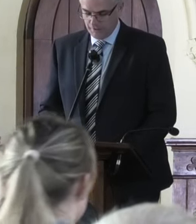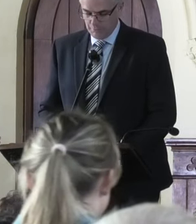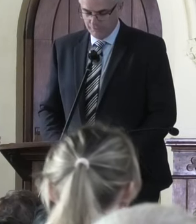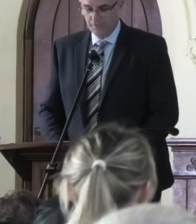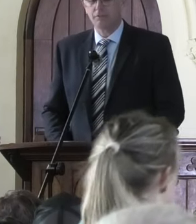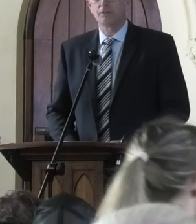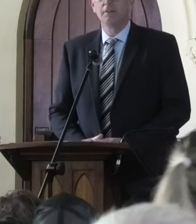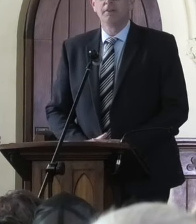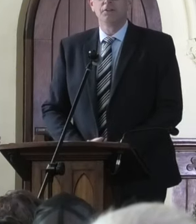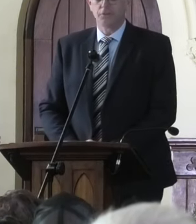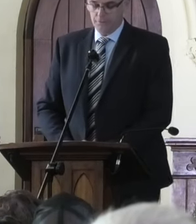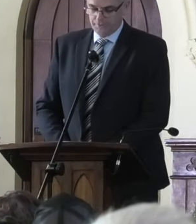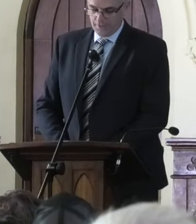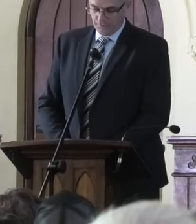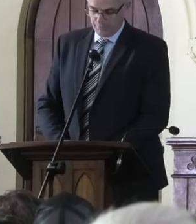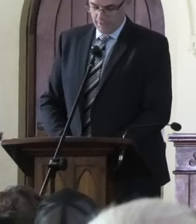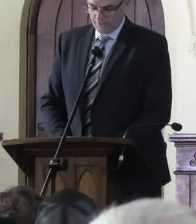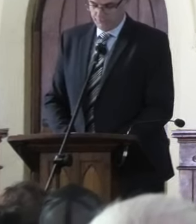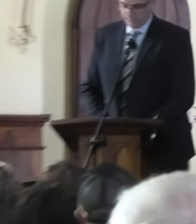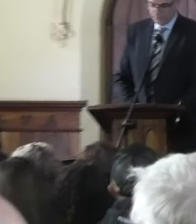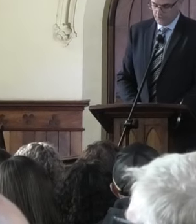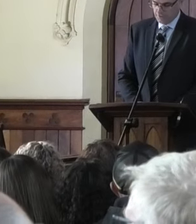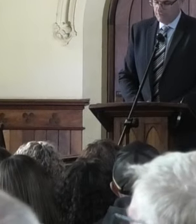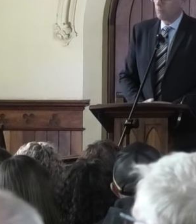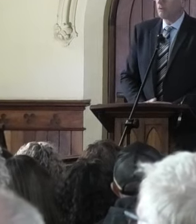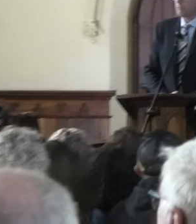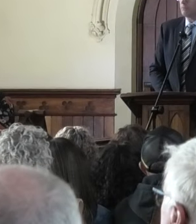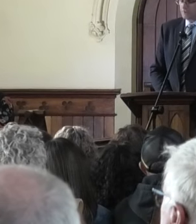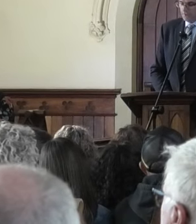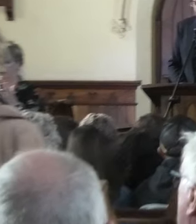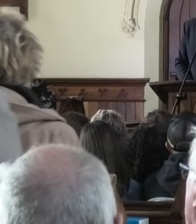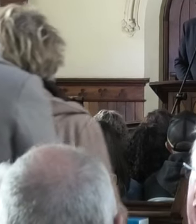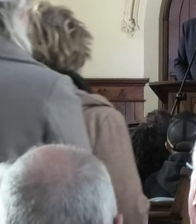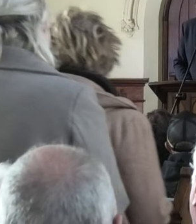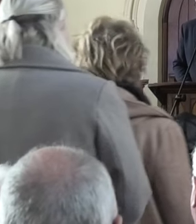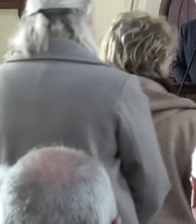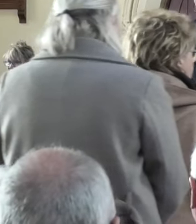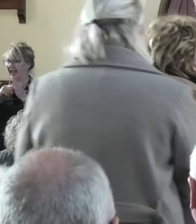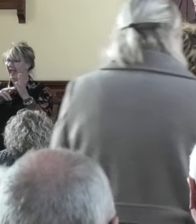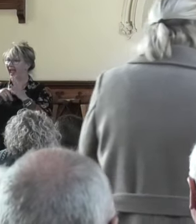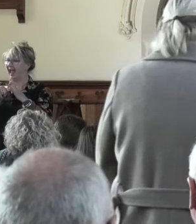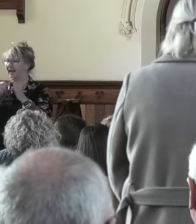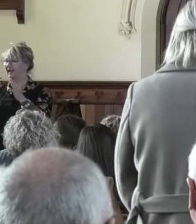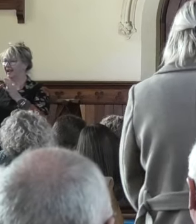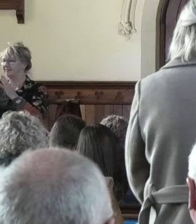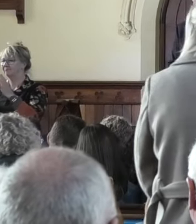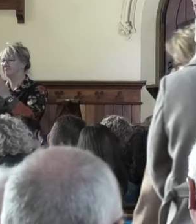Hodgins, and for a number of years served as the pastor of the church here in Warrnambool, which Hank and Rinska made their